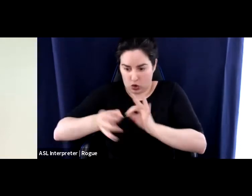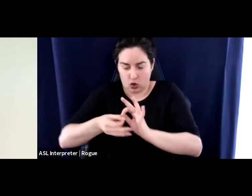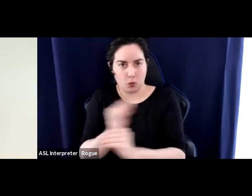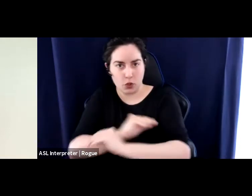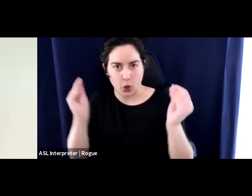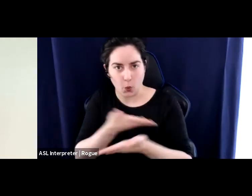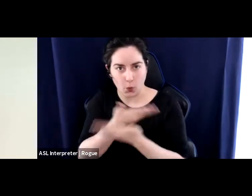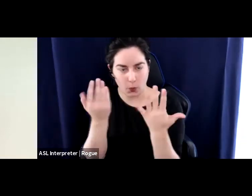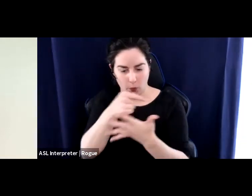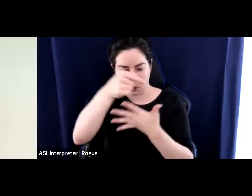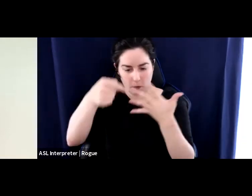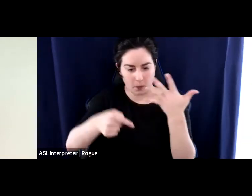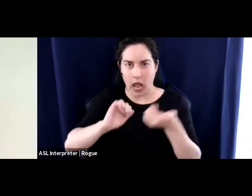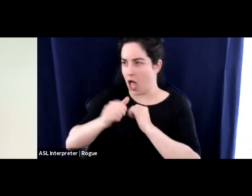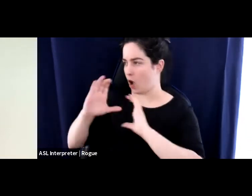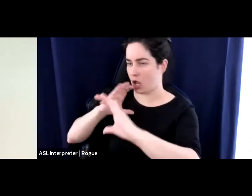on a regular basis.